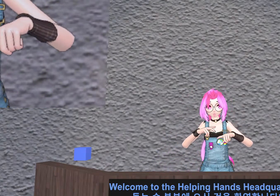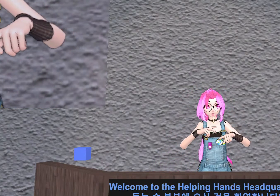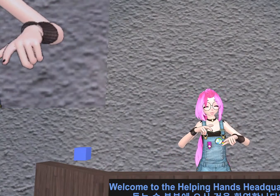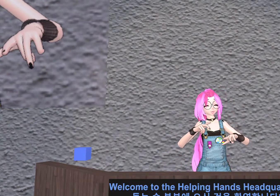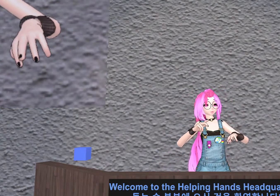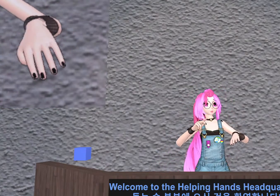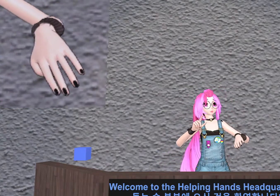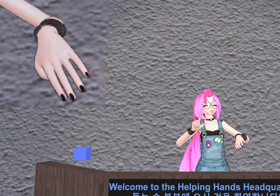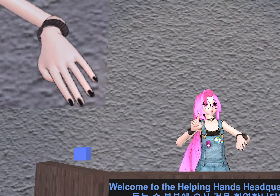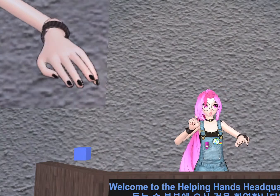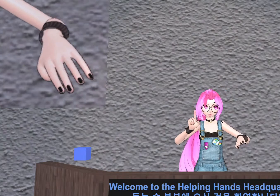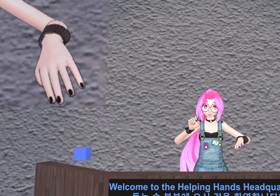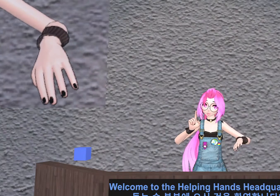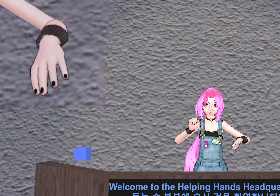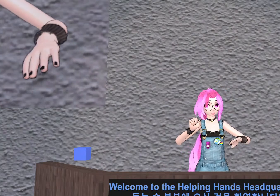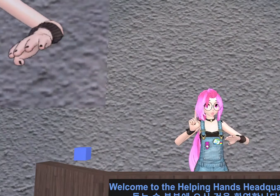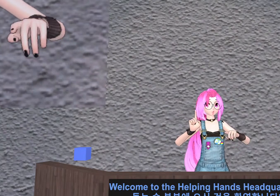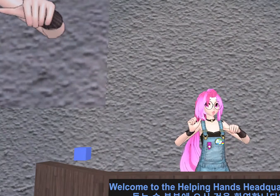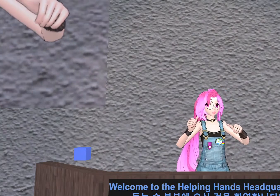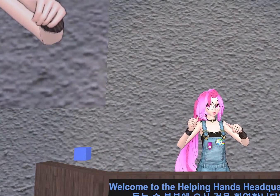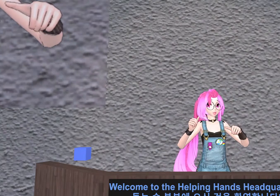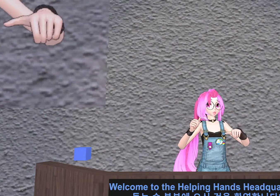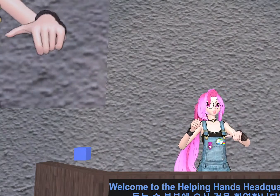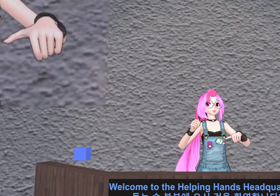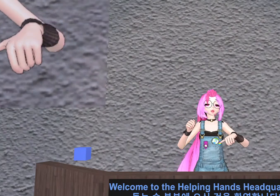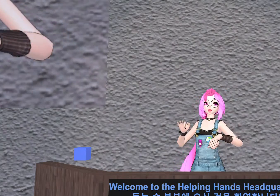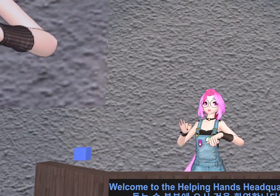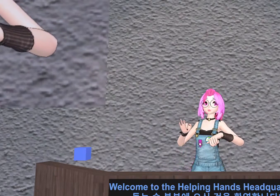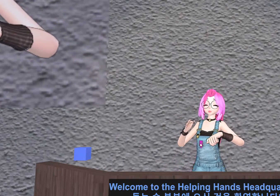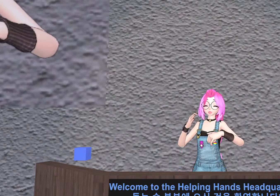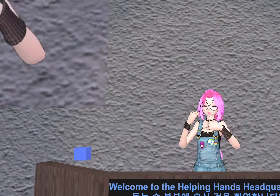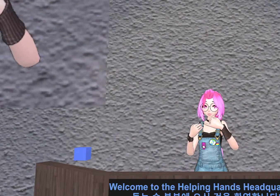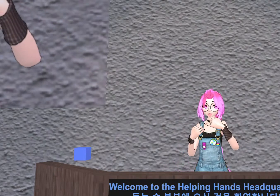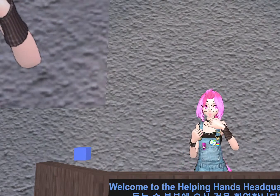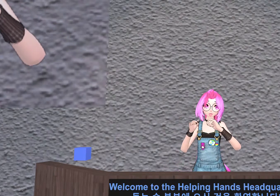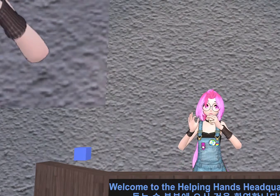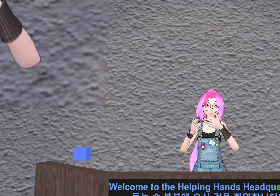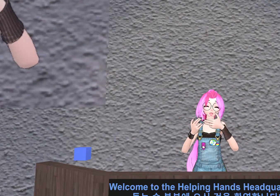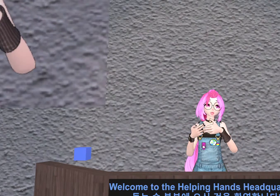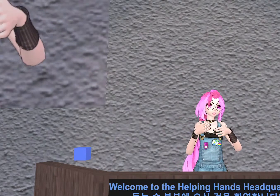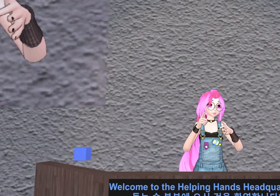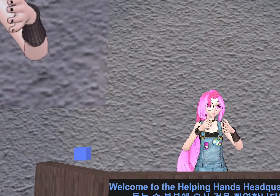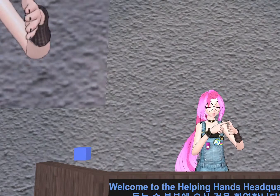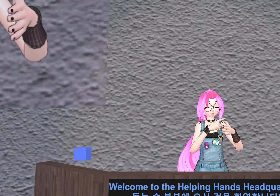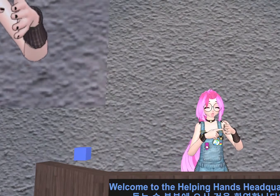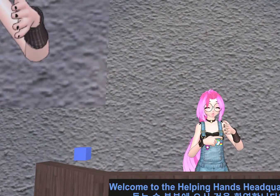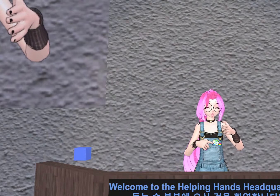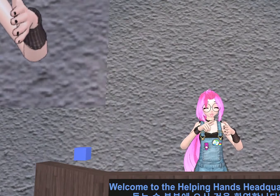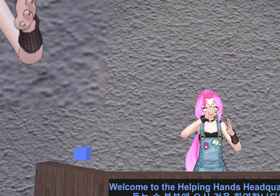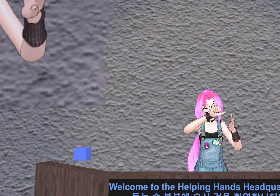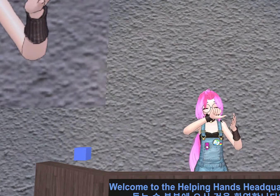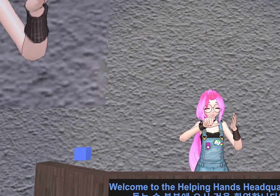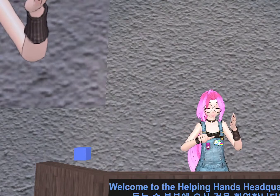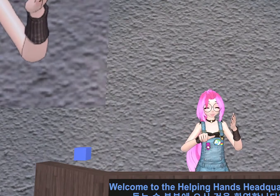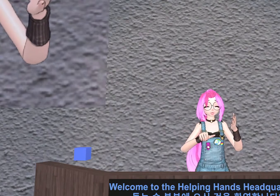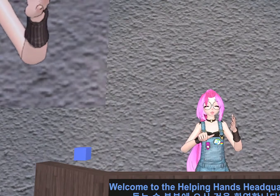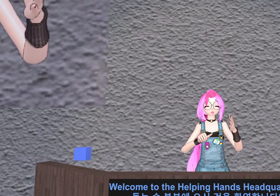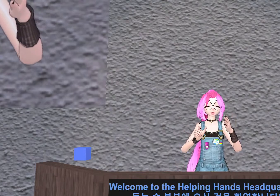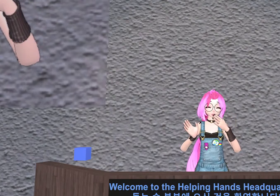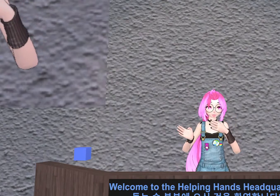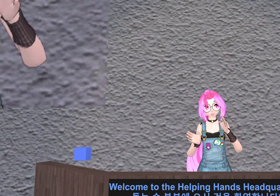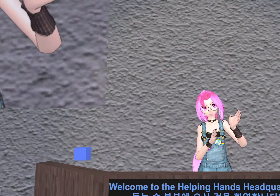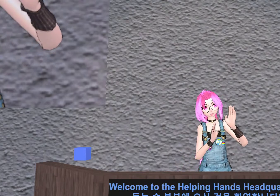basic vocabulary. So I'm going to ask you to bear with me, okay? My last class, when I canceled because